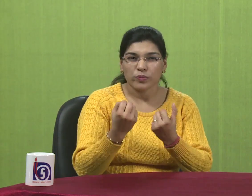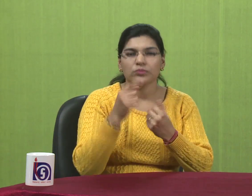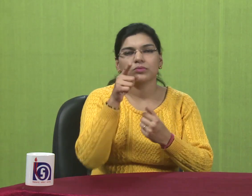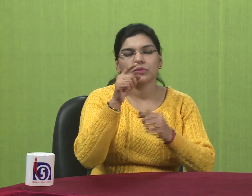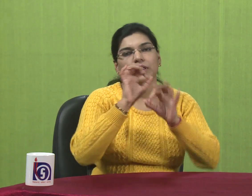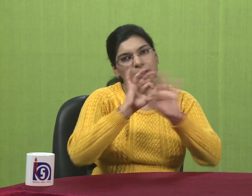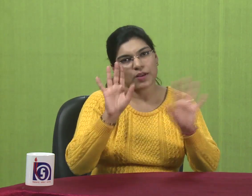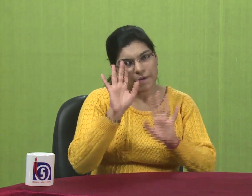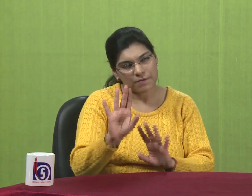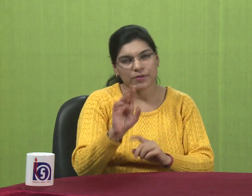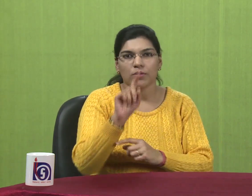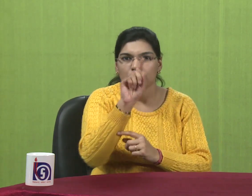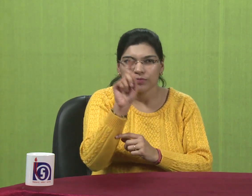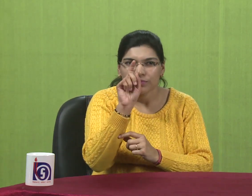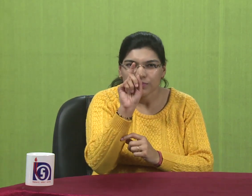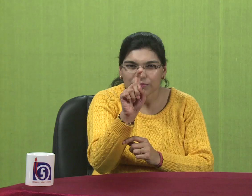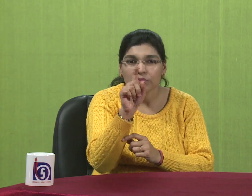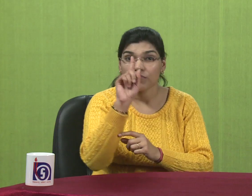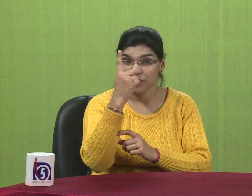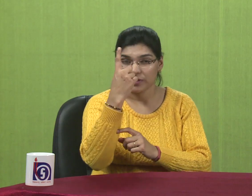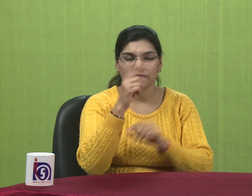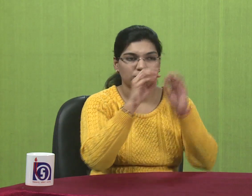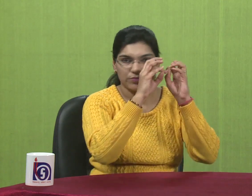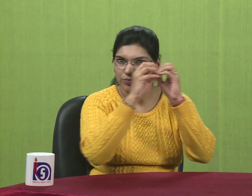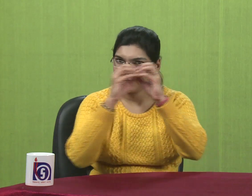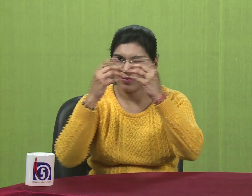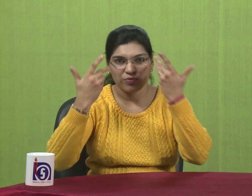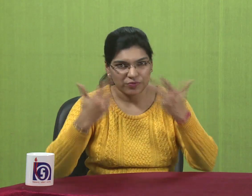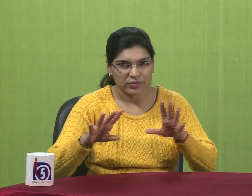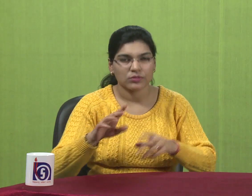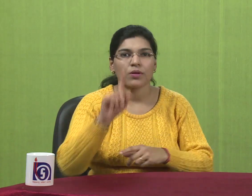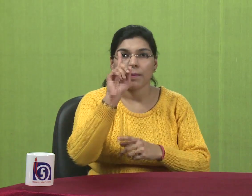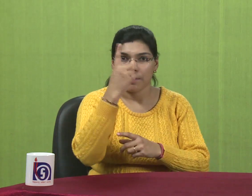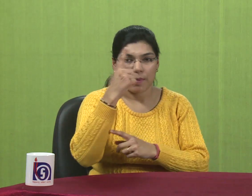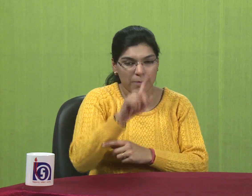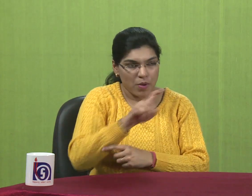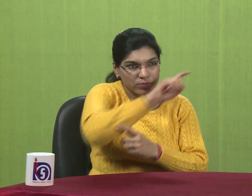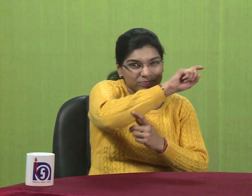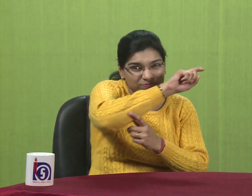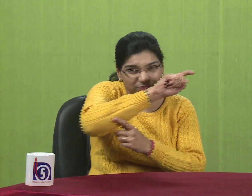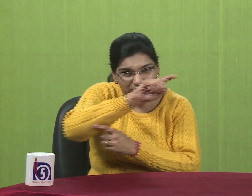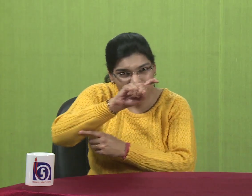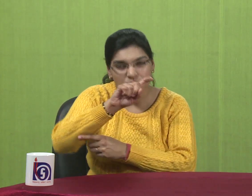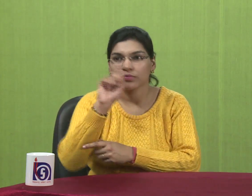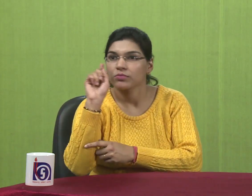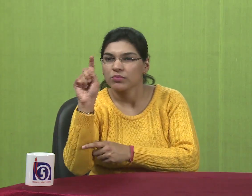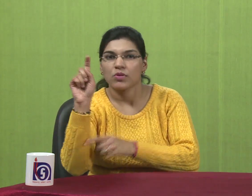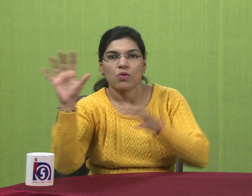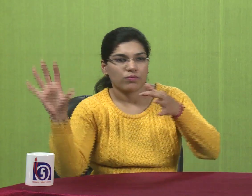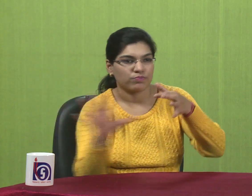content by putting color on it. First you have to type and then select and